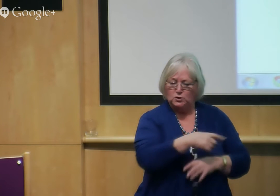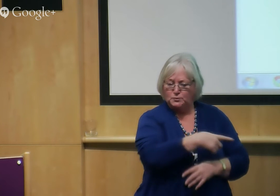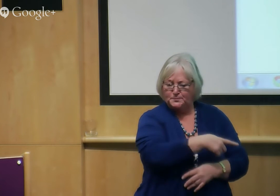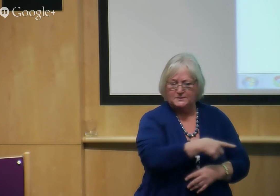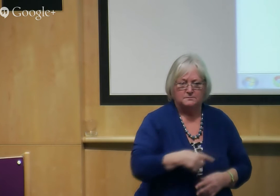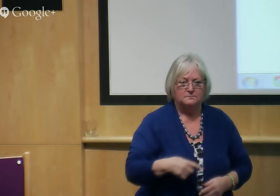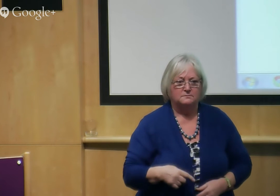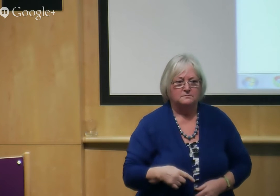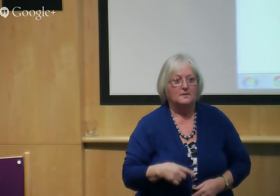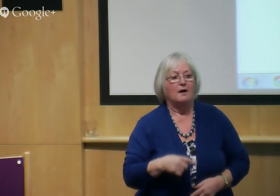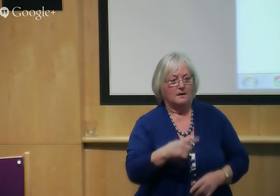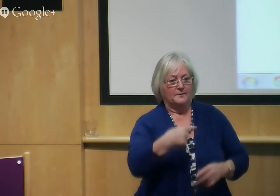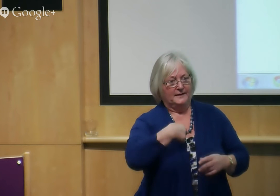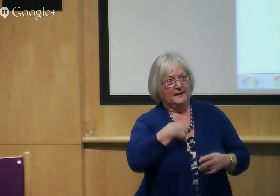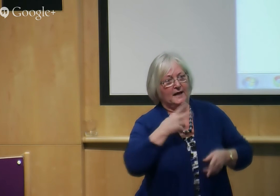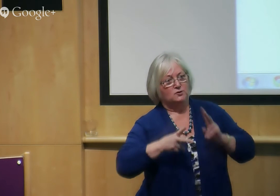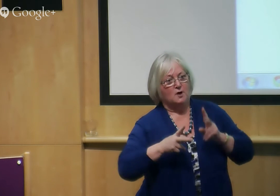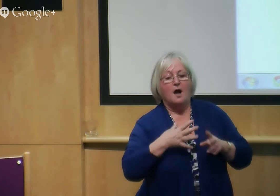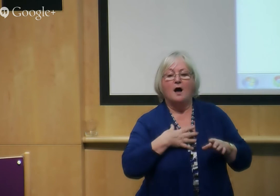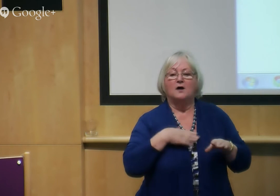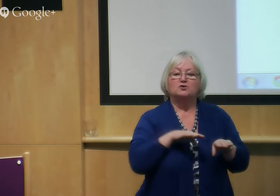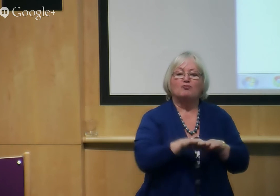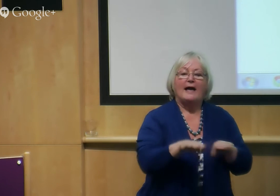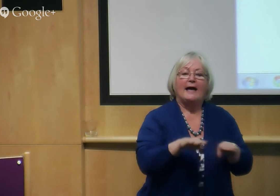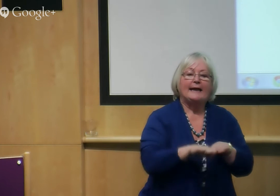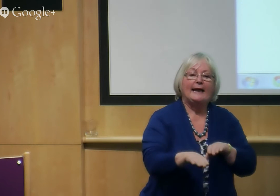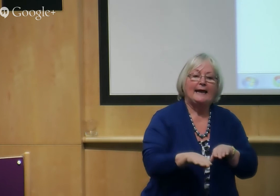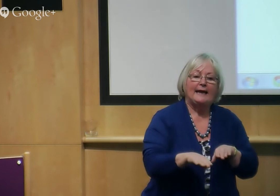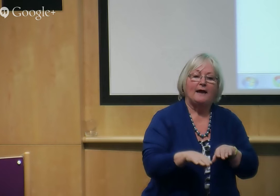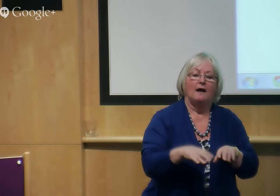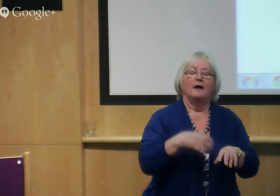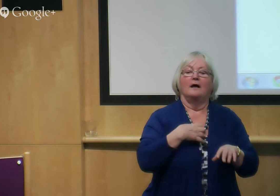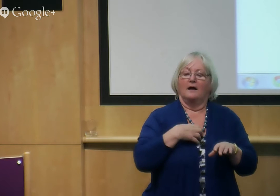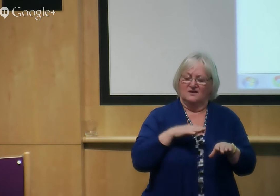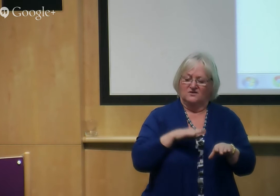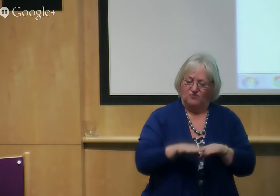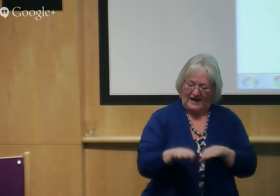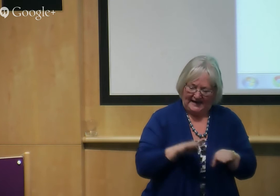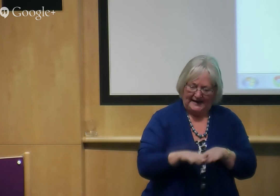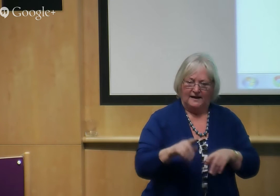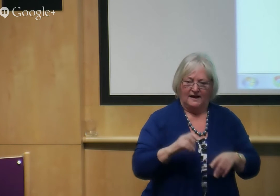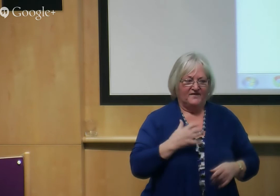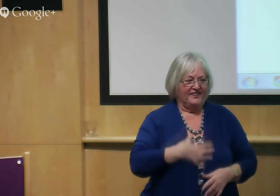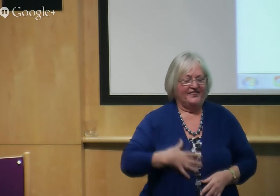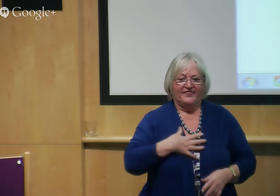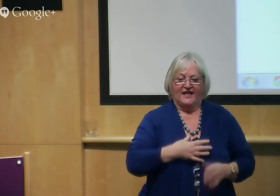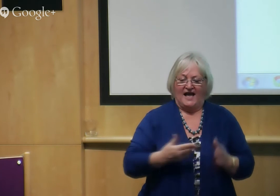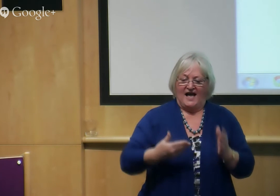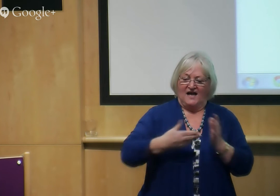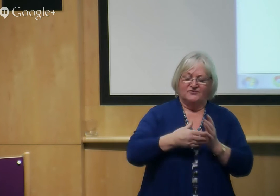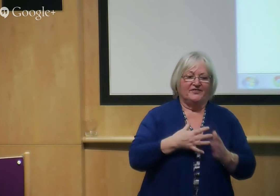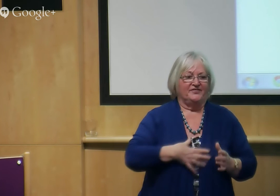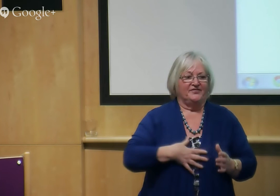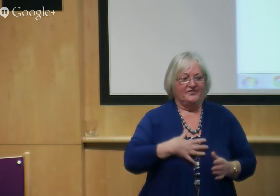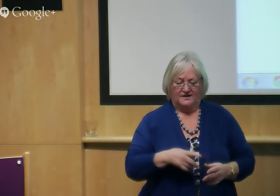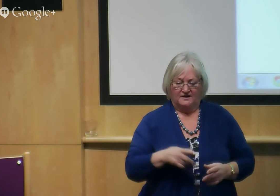an interpreter came over and asked whether we were deaf, and I said, yeah, it was my husband's appointment. And she said that she was actually a